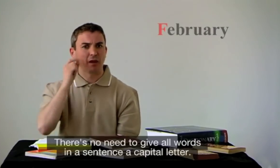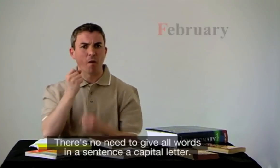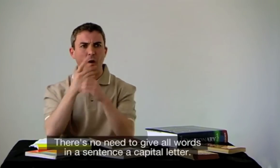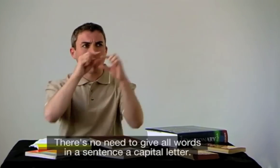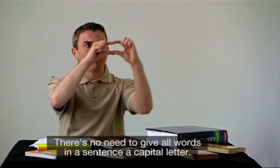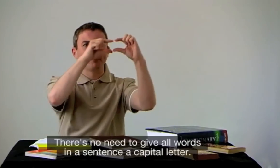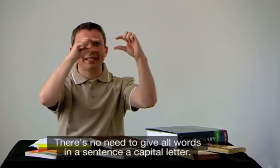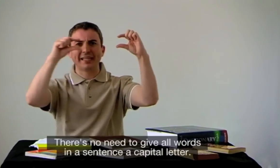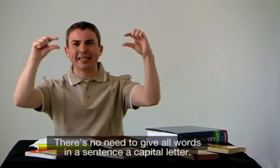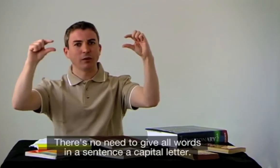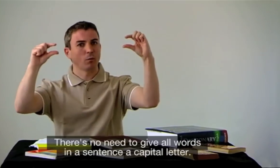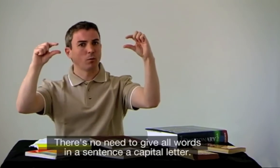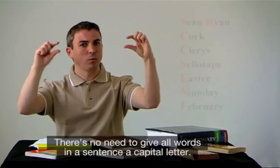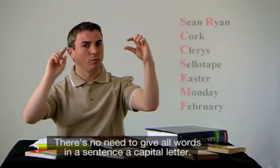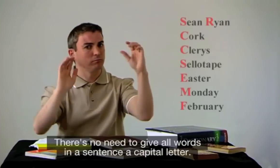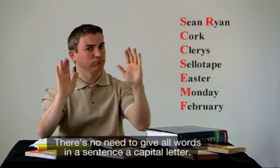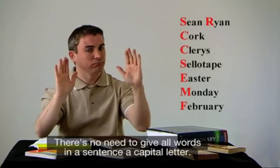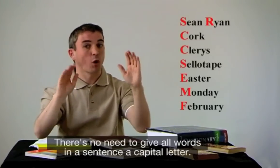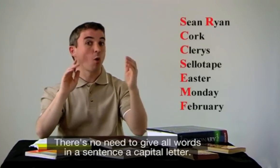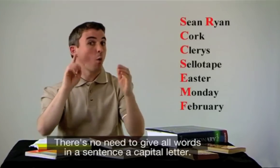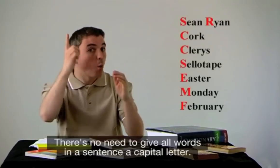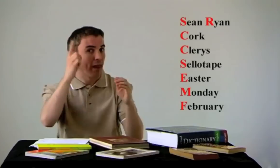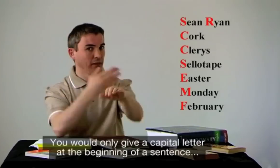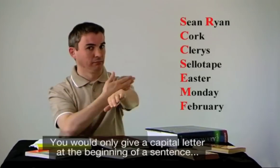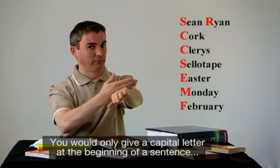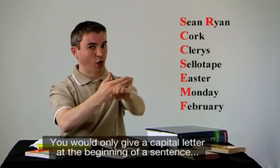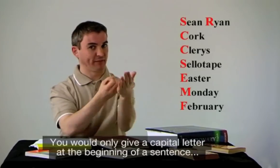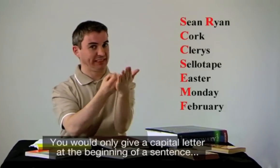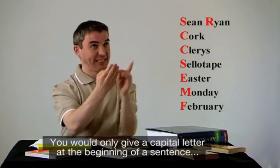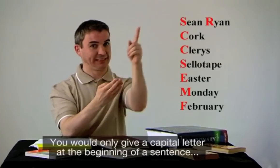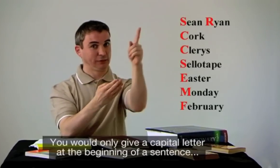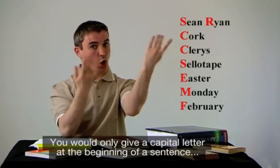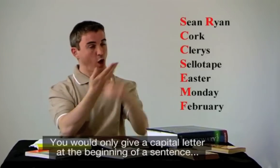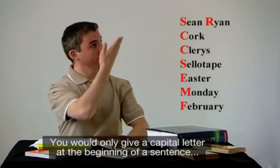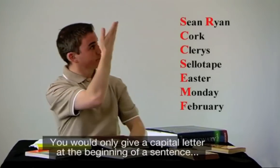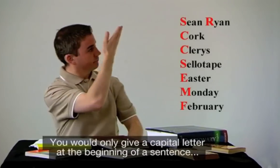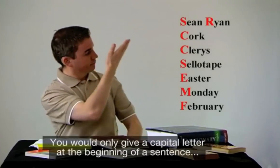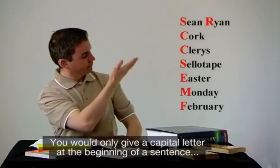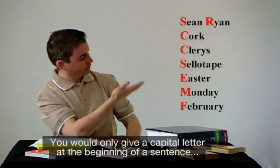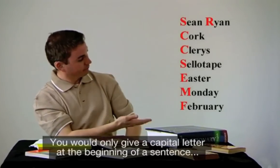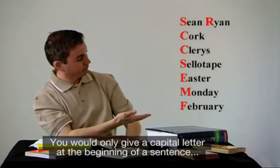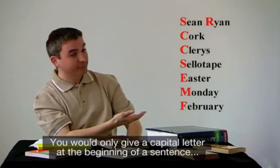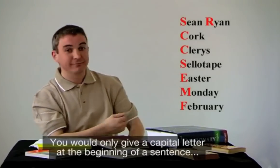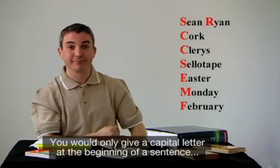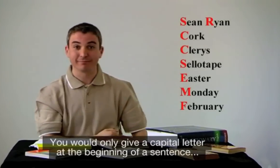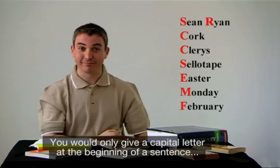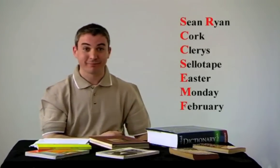There's no need to give all words in a sentence a capital letter. You would only give a capital letter at the beginning of a sentence or by using one of these